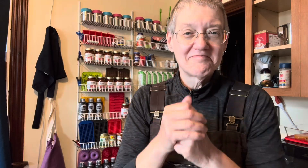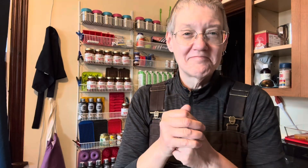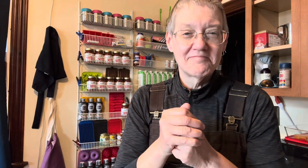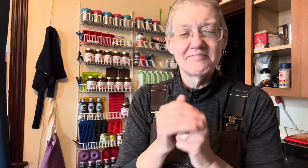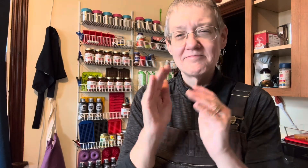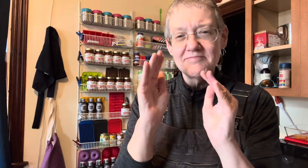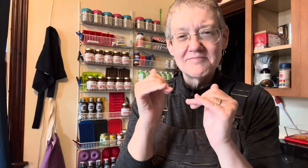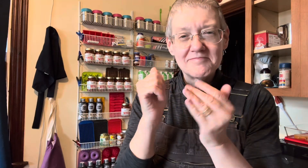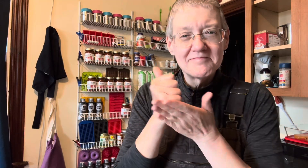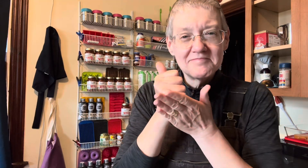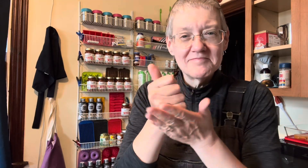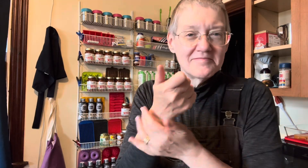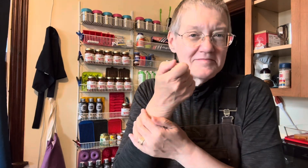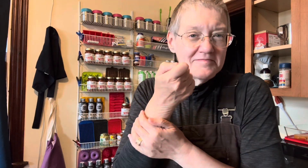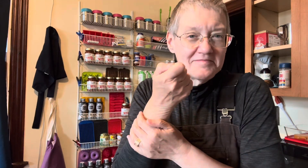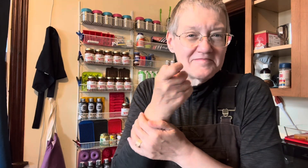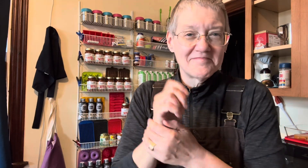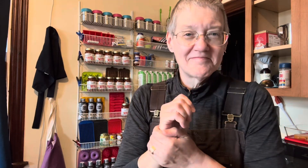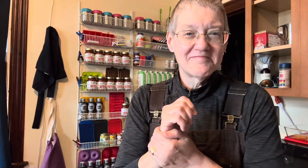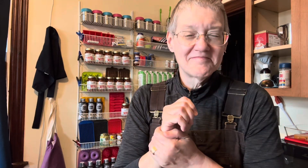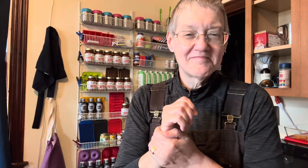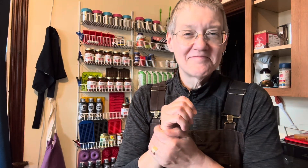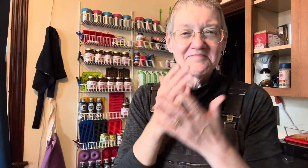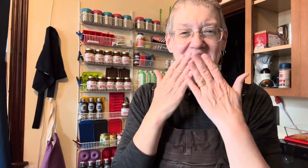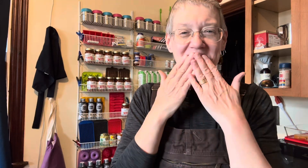So this is a small keto order, and I hope it helps you a little bit.